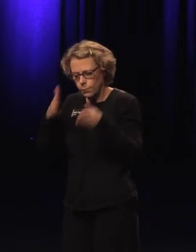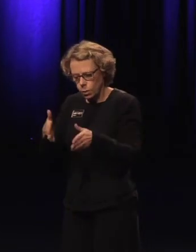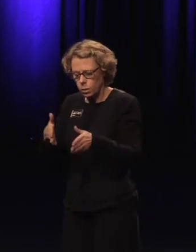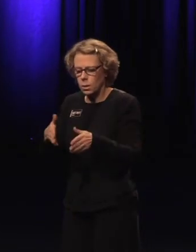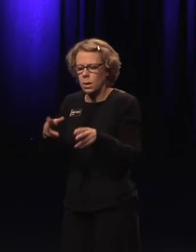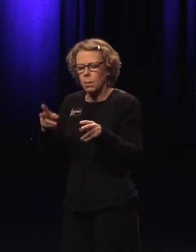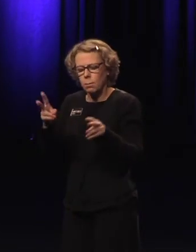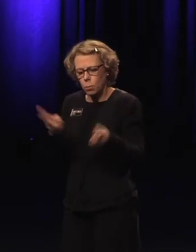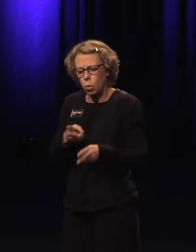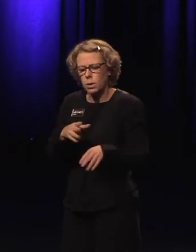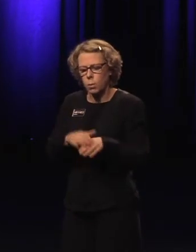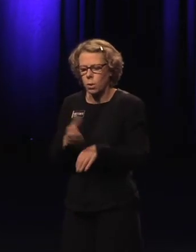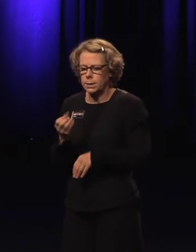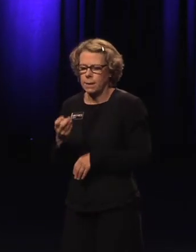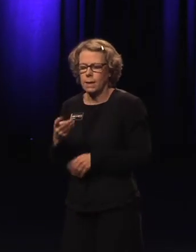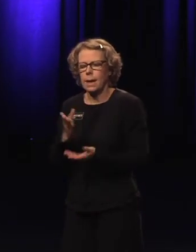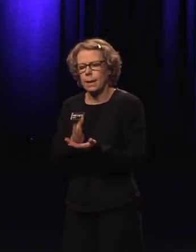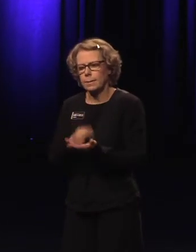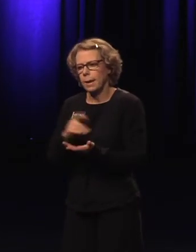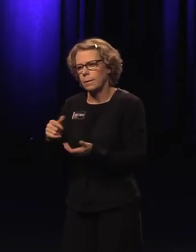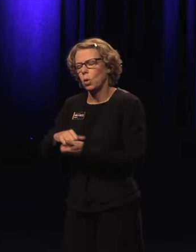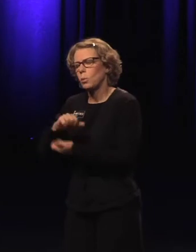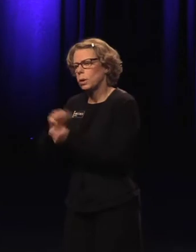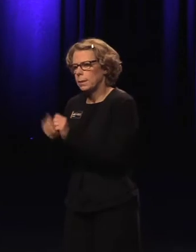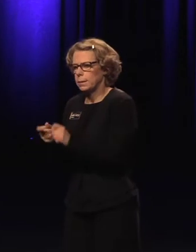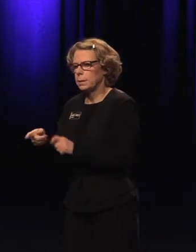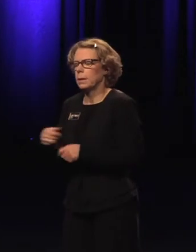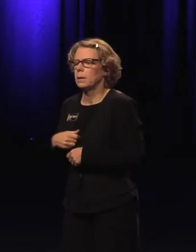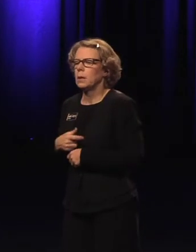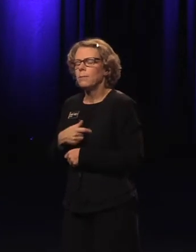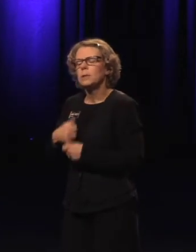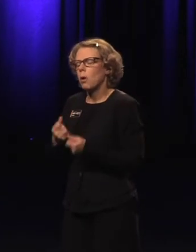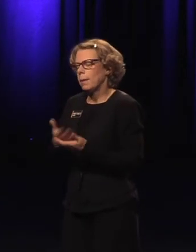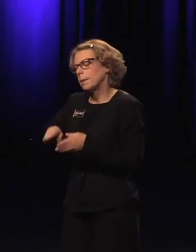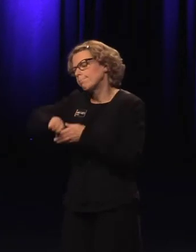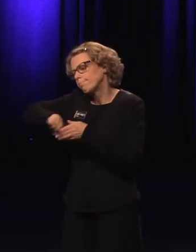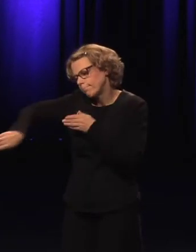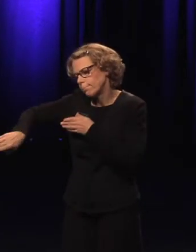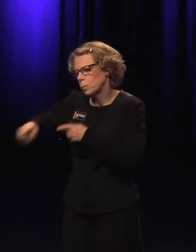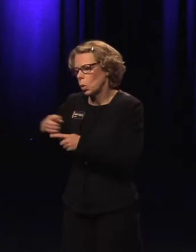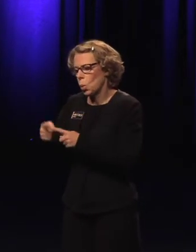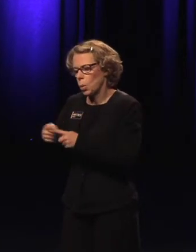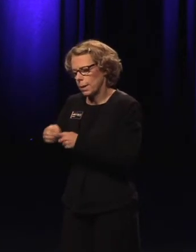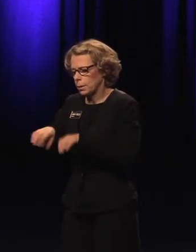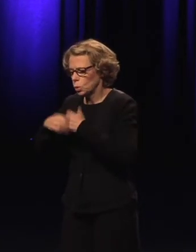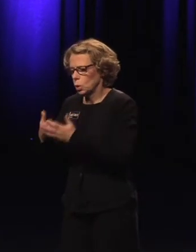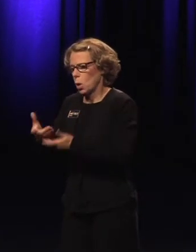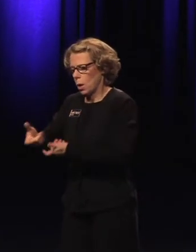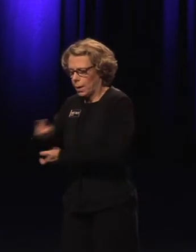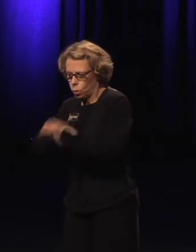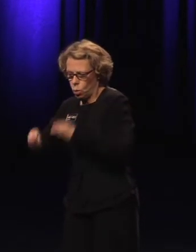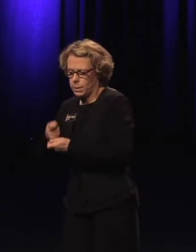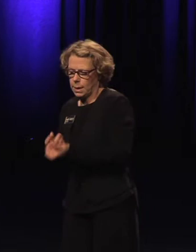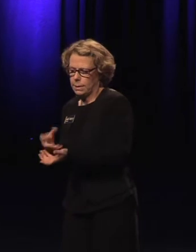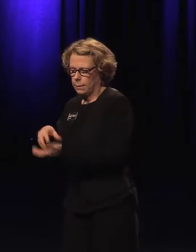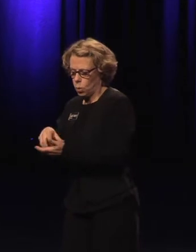political rights, to the exclusion of economic, social, and cultural rights and the right to development, which